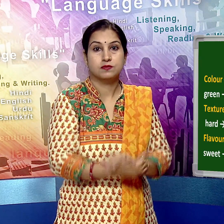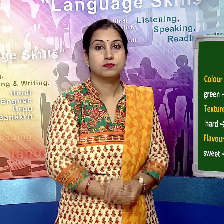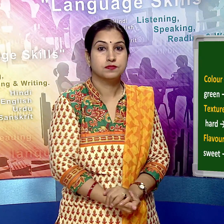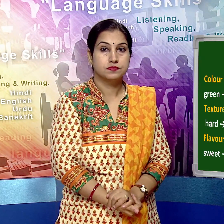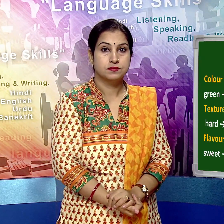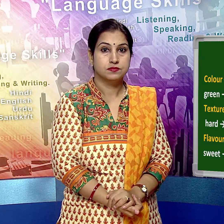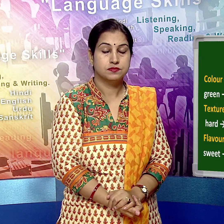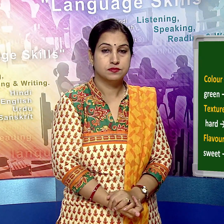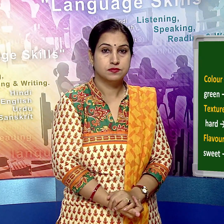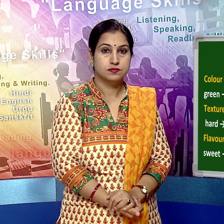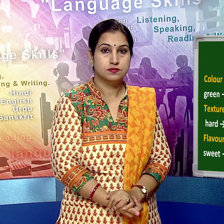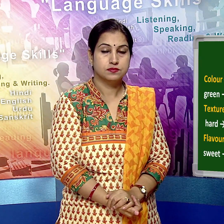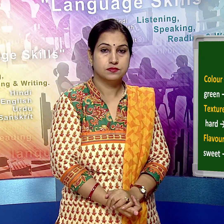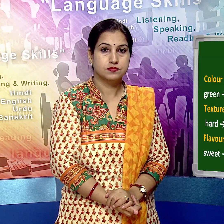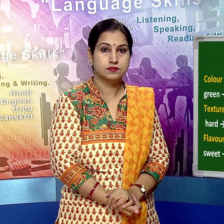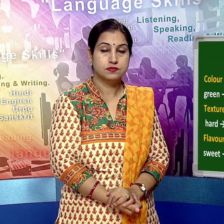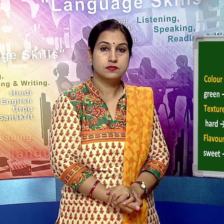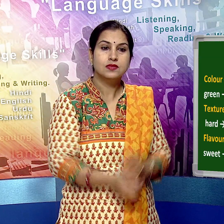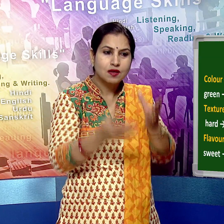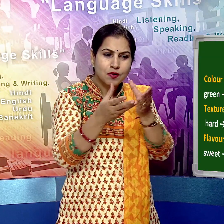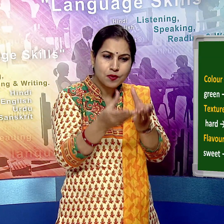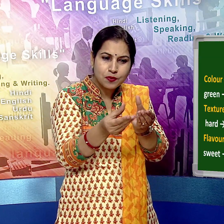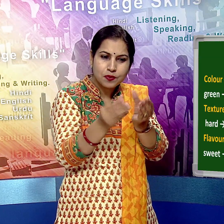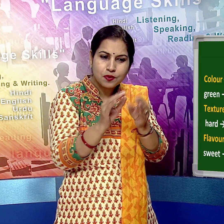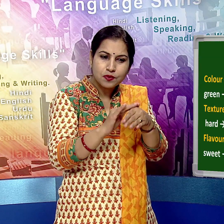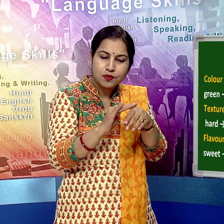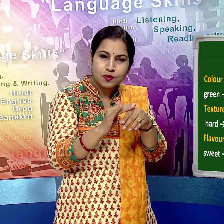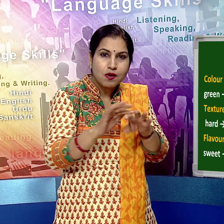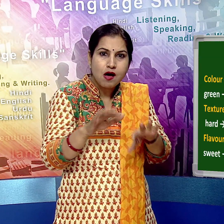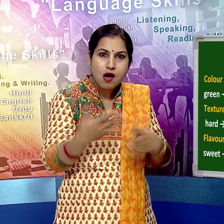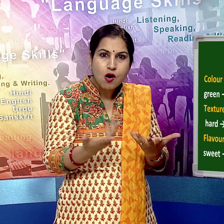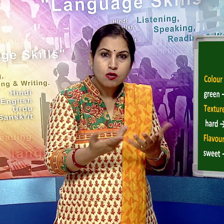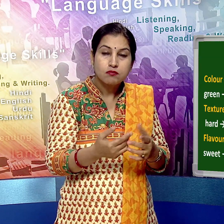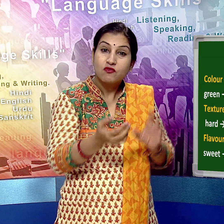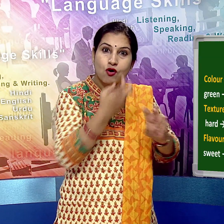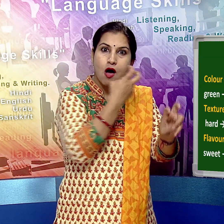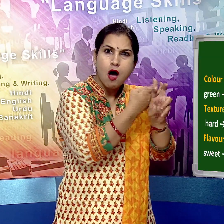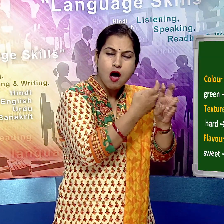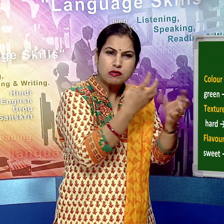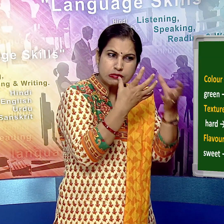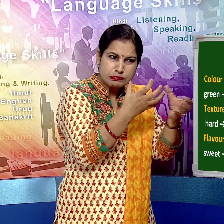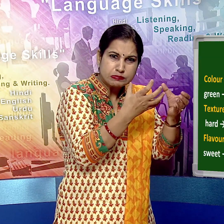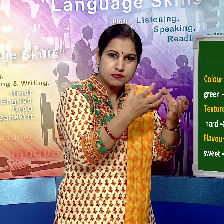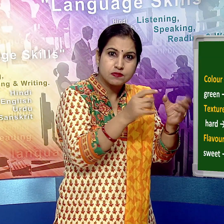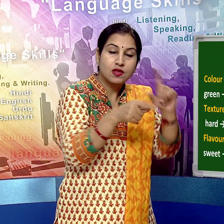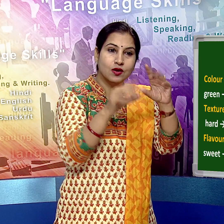Texture, it changes from hard too firm